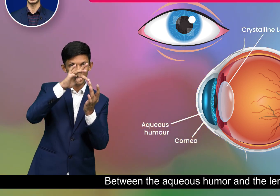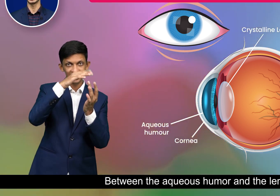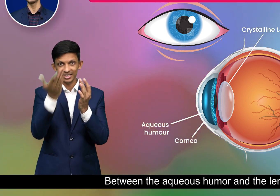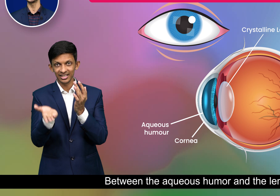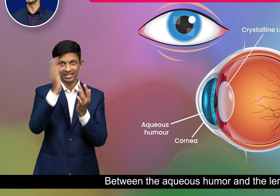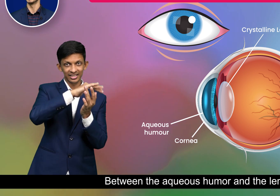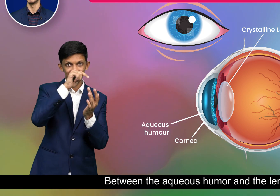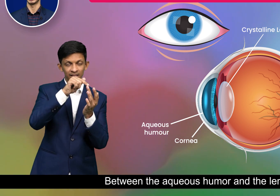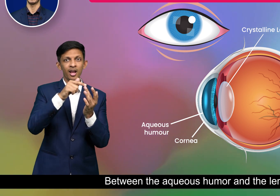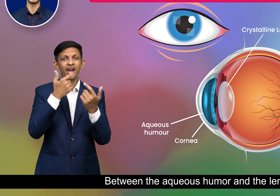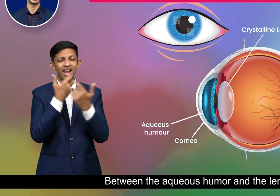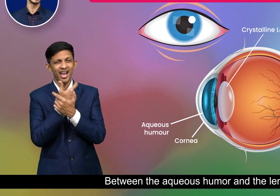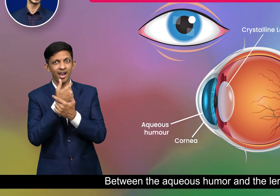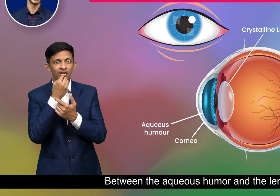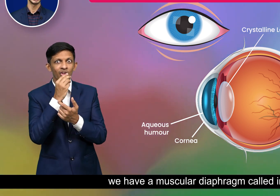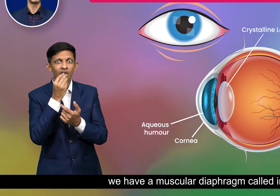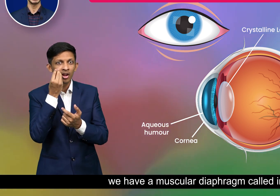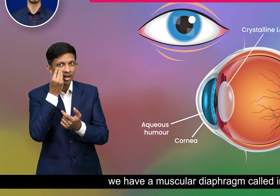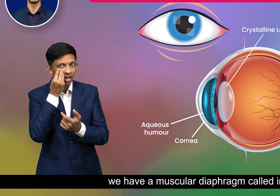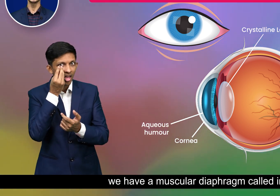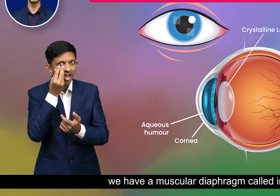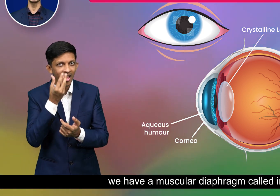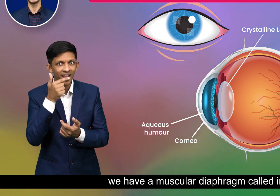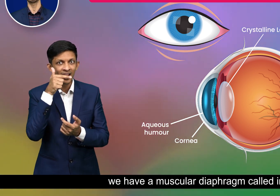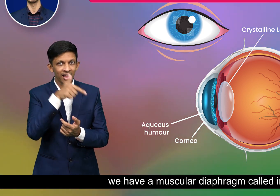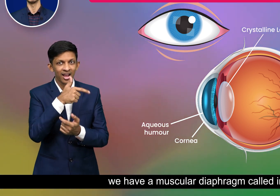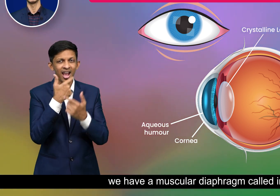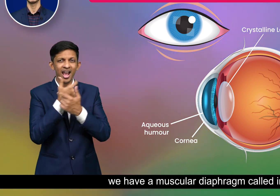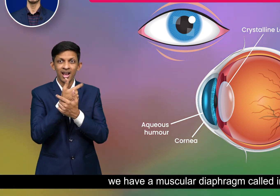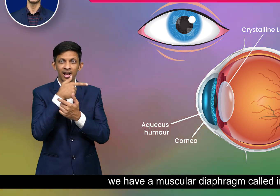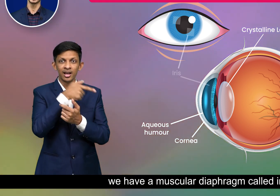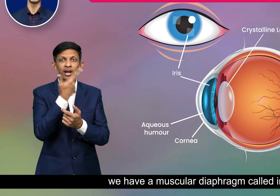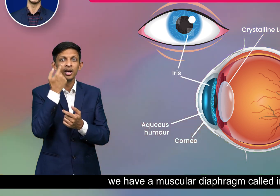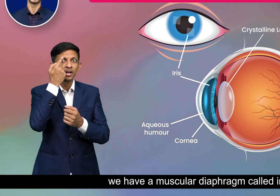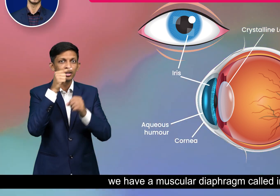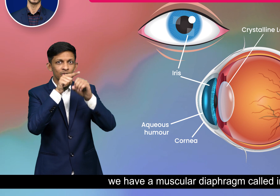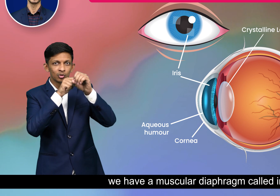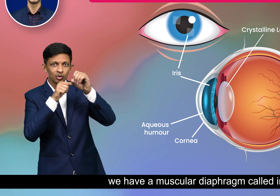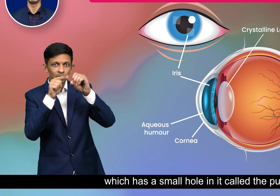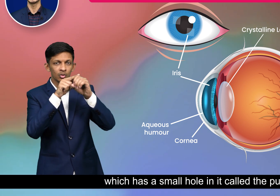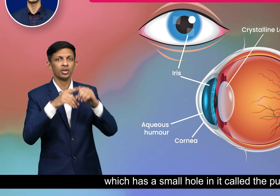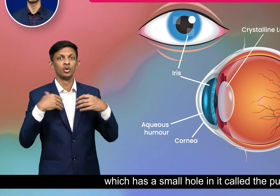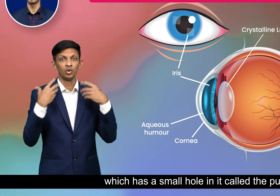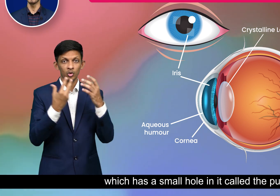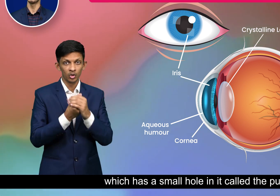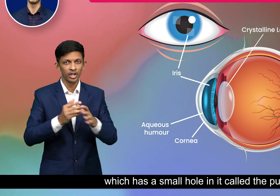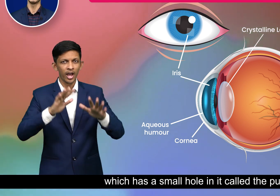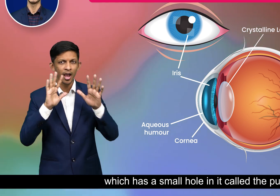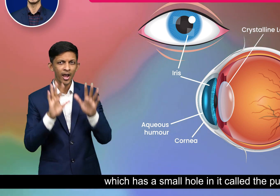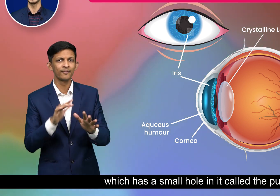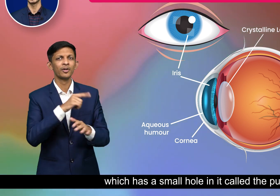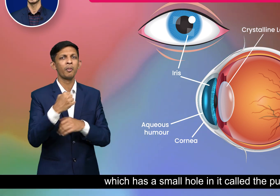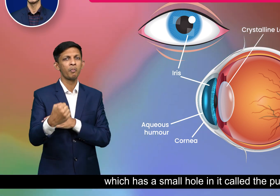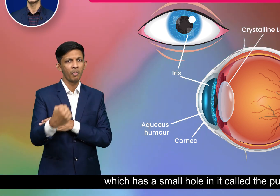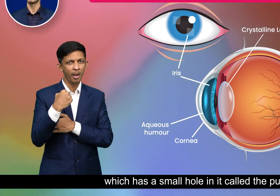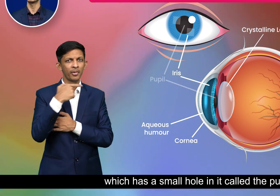Between the aqueous humor and the lens, we have a muscular diaphragm called iris, which has a small hole